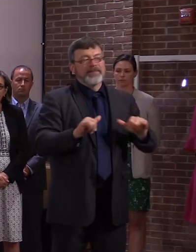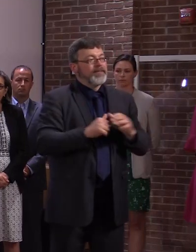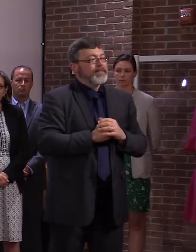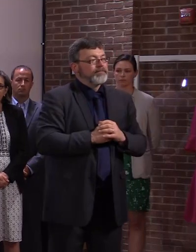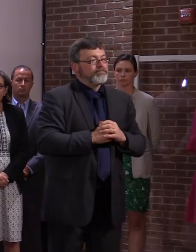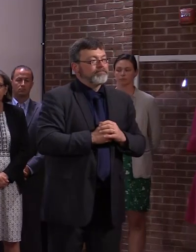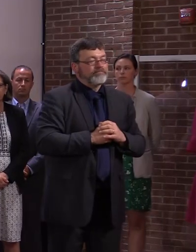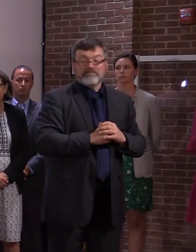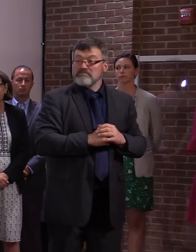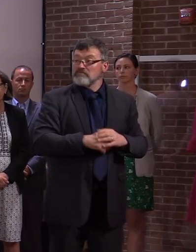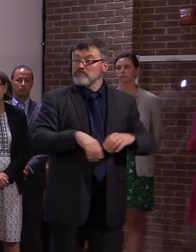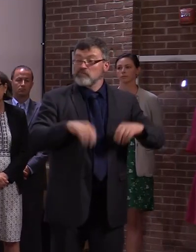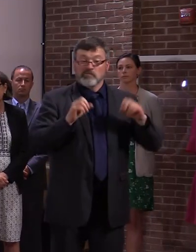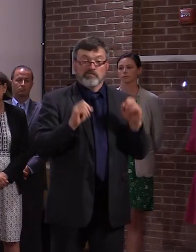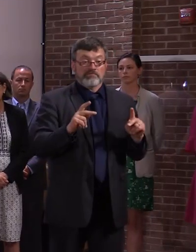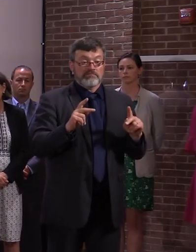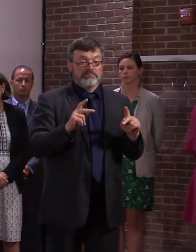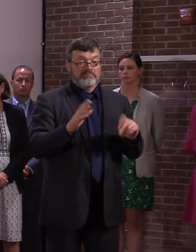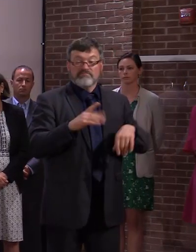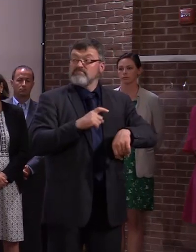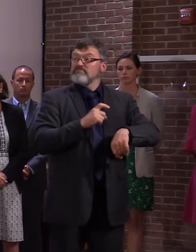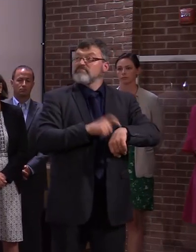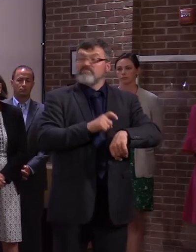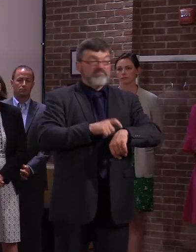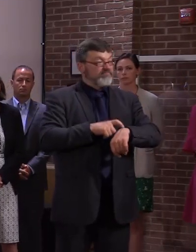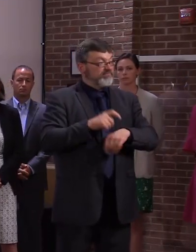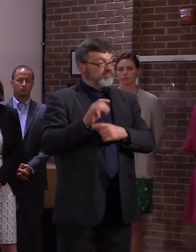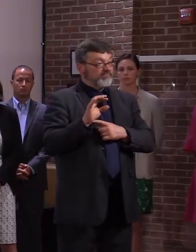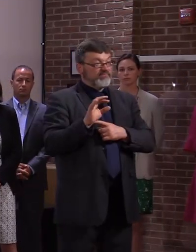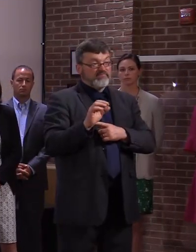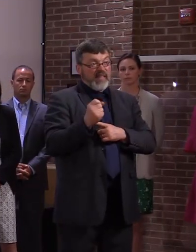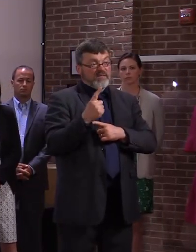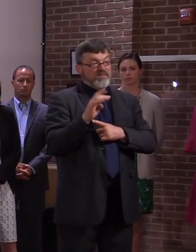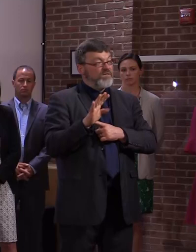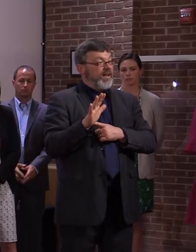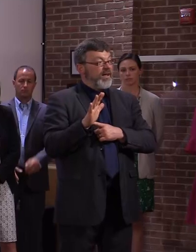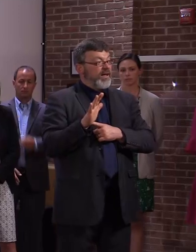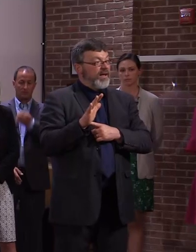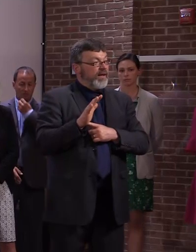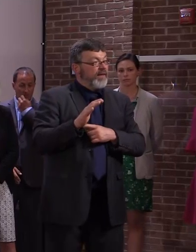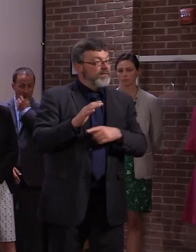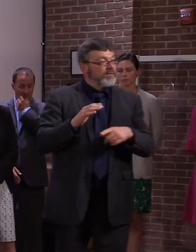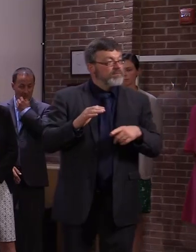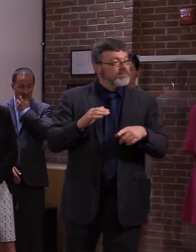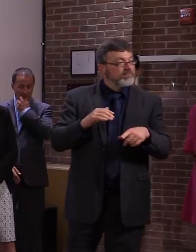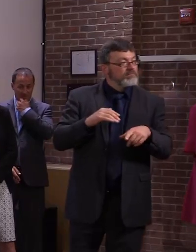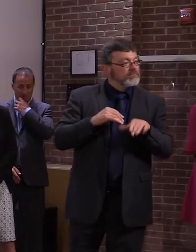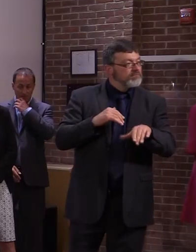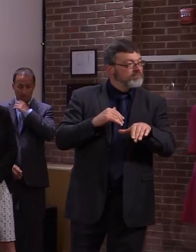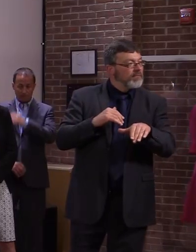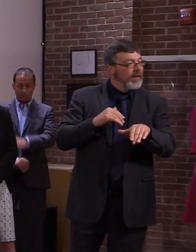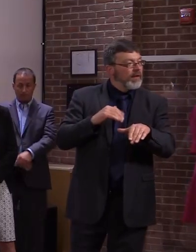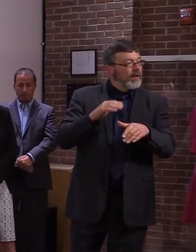Great, thank you very much. Appreciate your time. Tom Davis, Compass, Vermont.